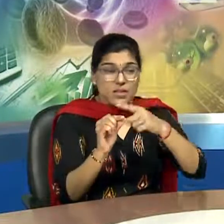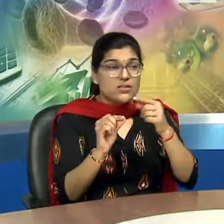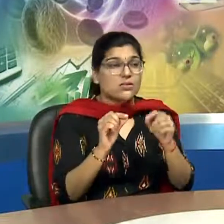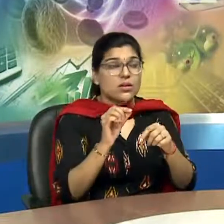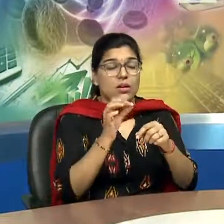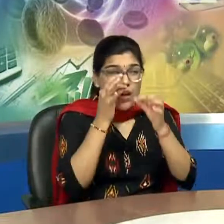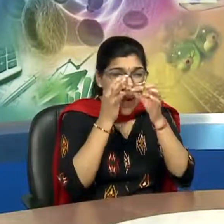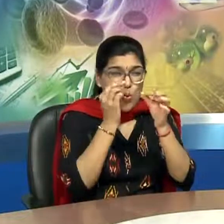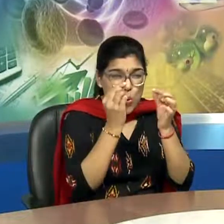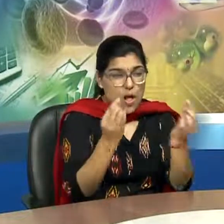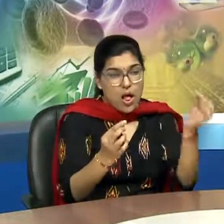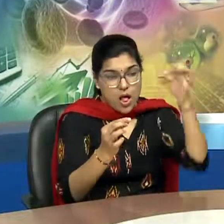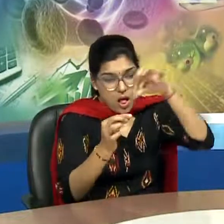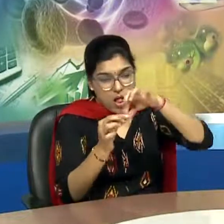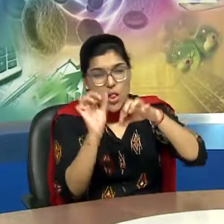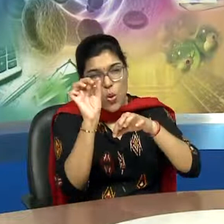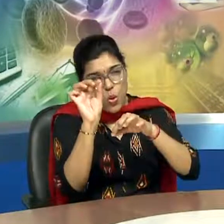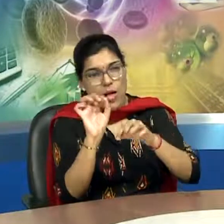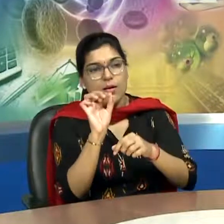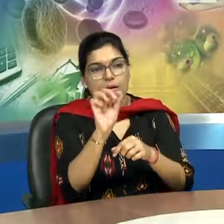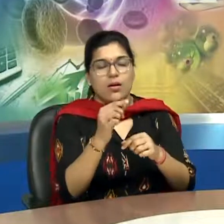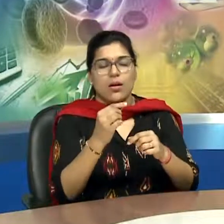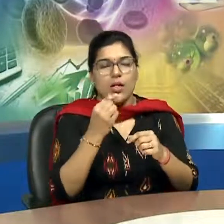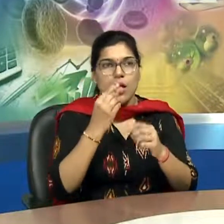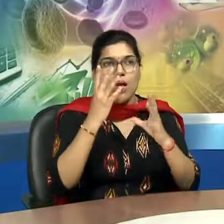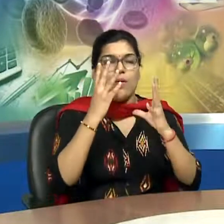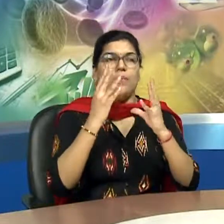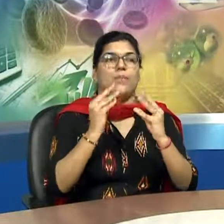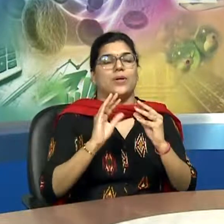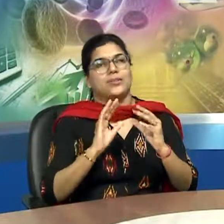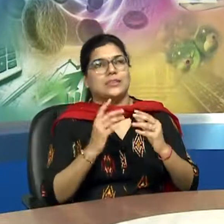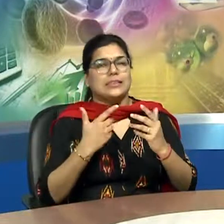the first example is methadone maintenance,